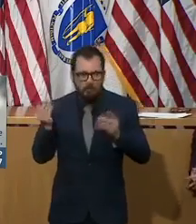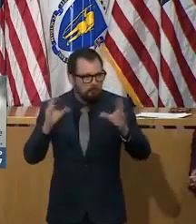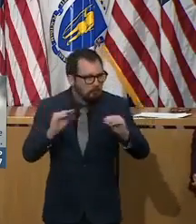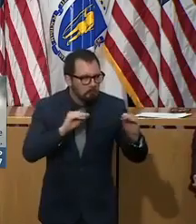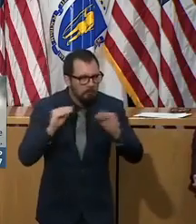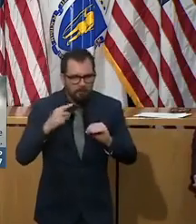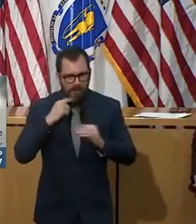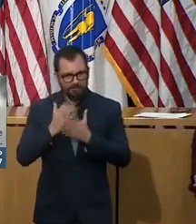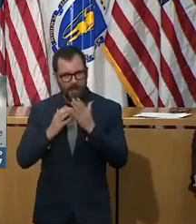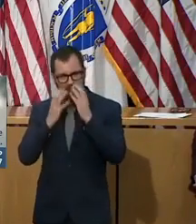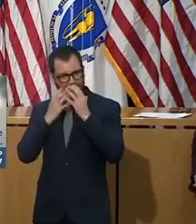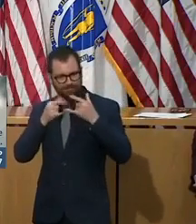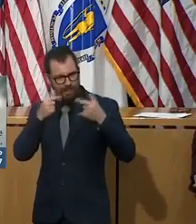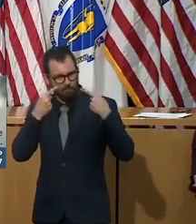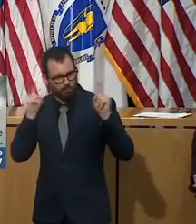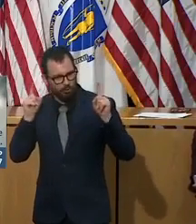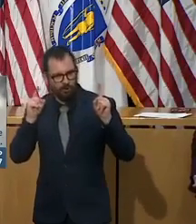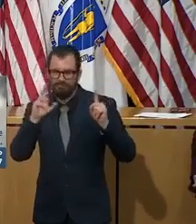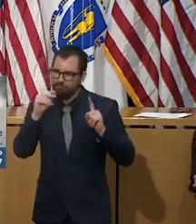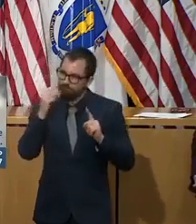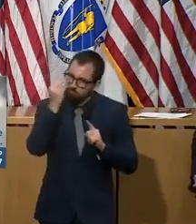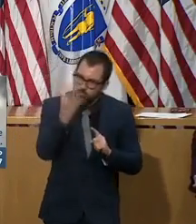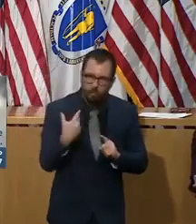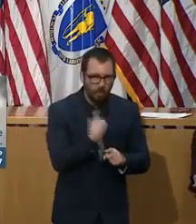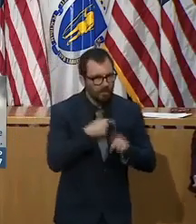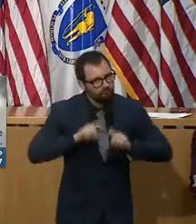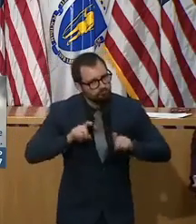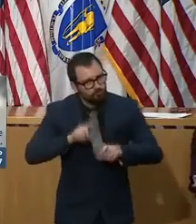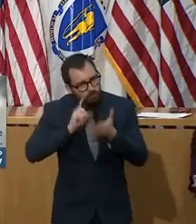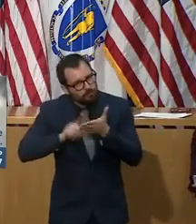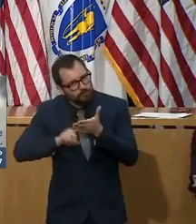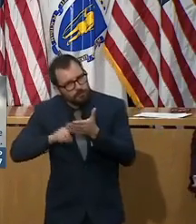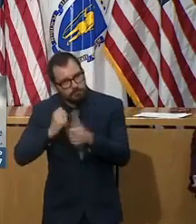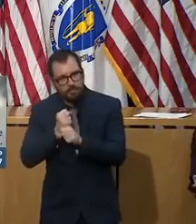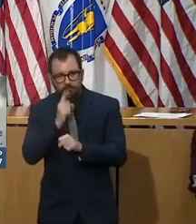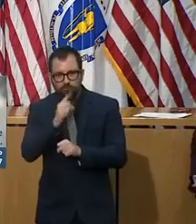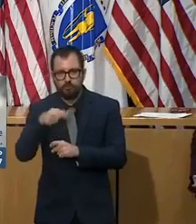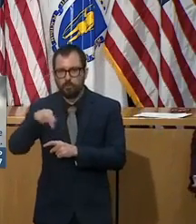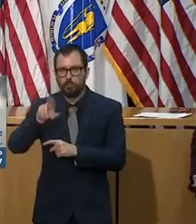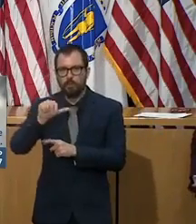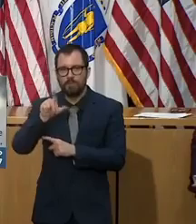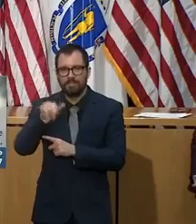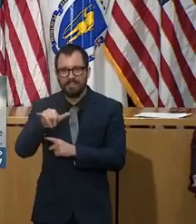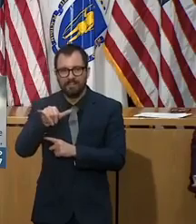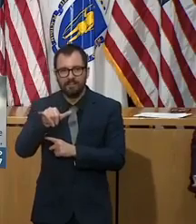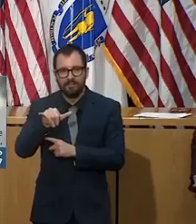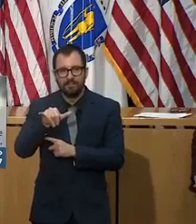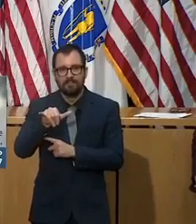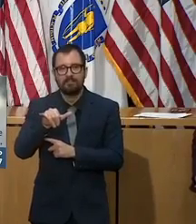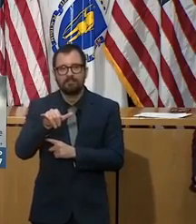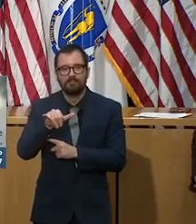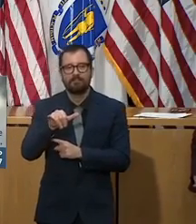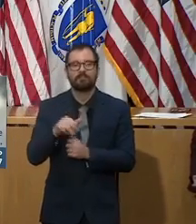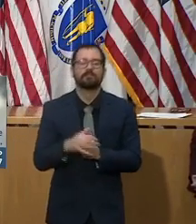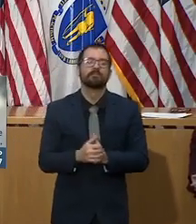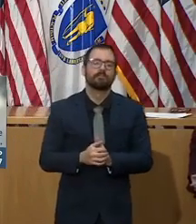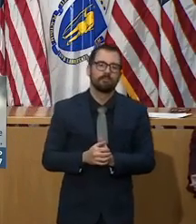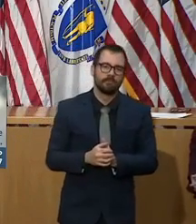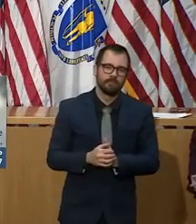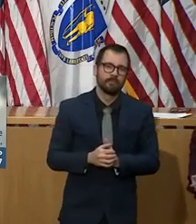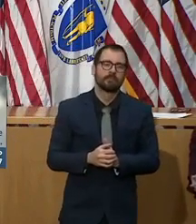purpose they could be used for was an appropriate thing to do. And that's why we did it. But like I said from the beginning, I fully